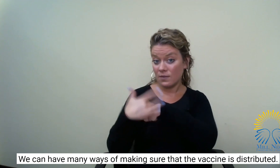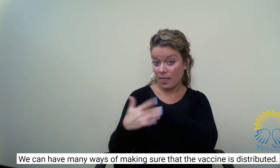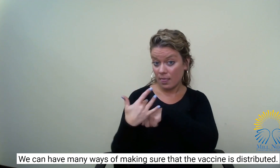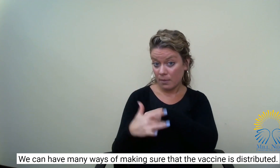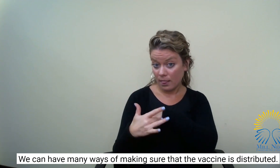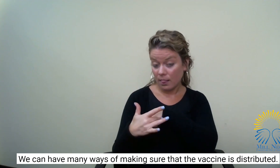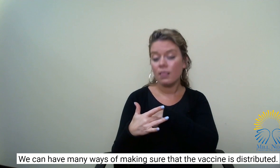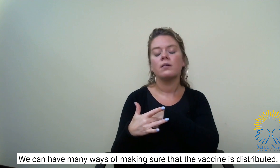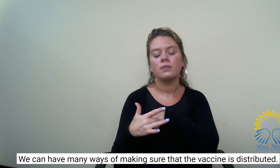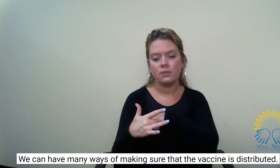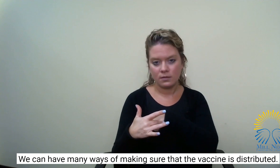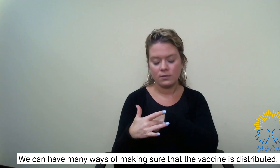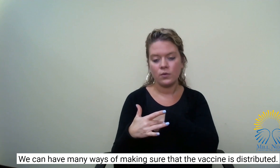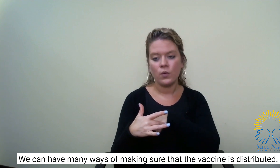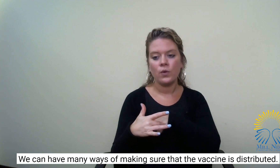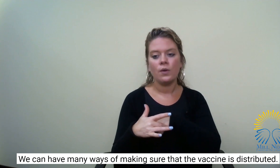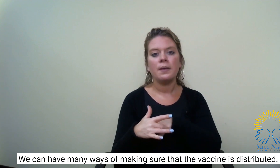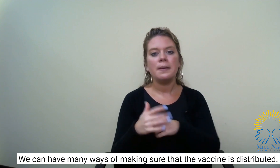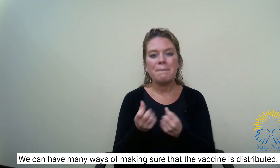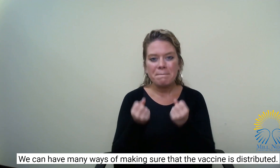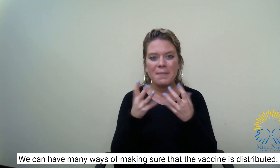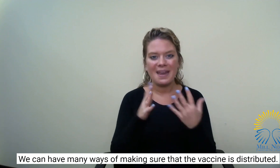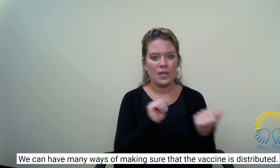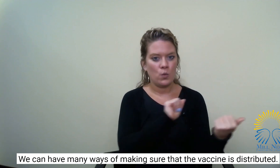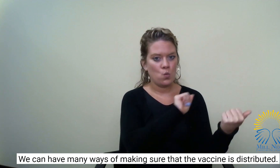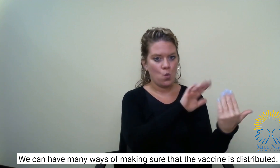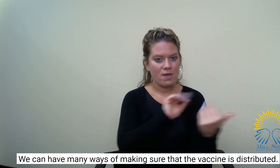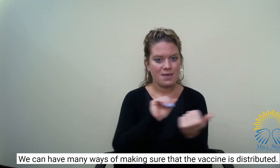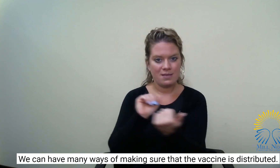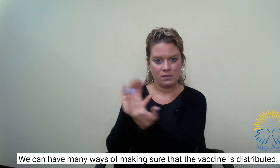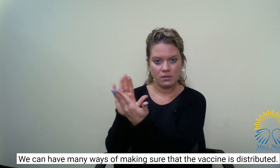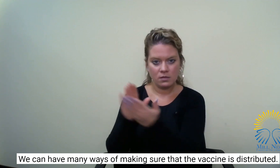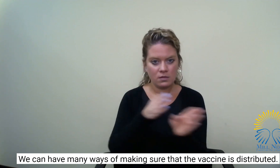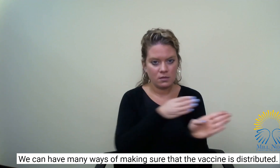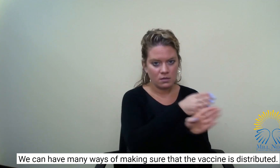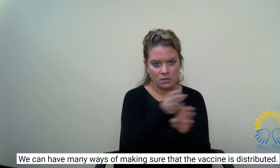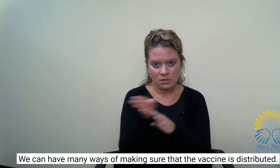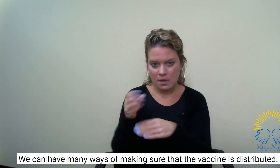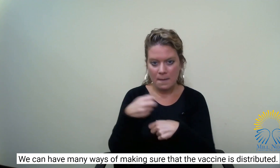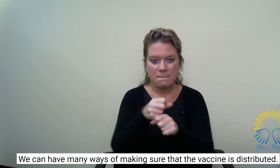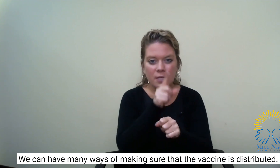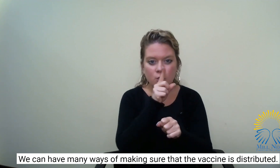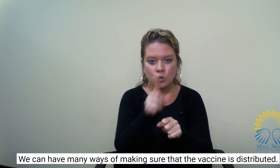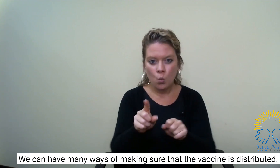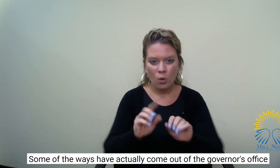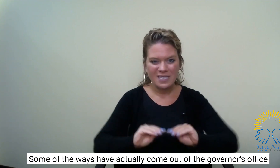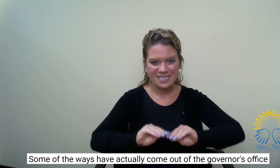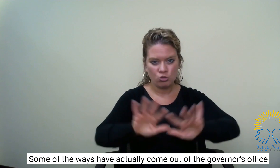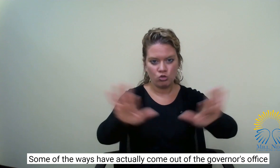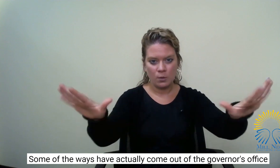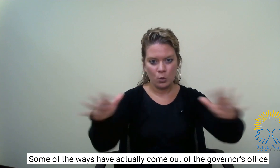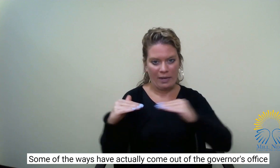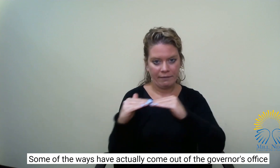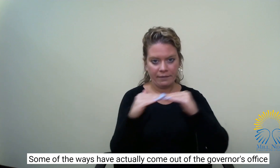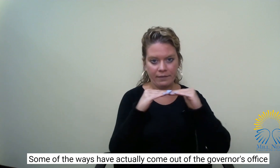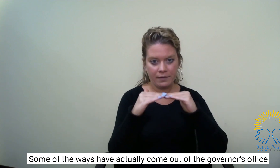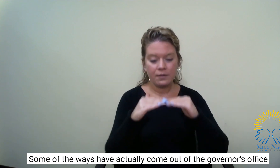have many ways of making sure that the vaccine is distributed. Some of the ways have actually come out of the